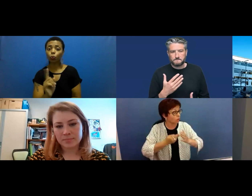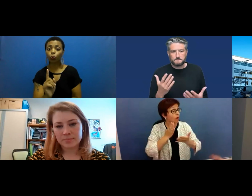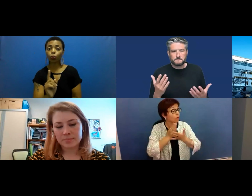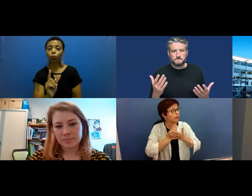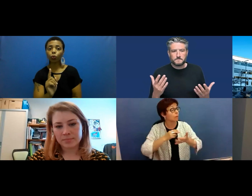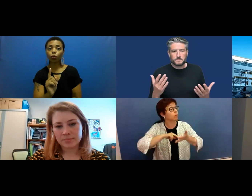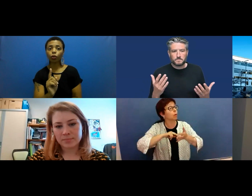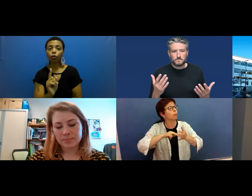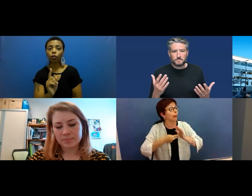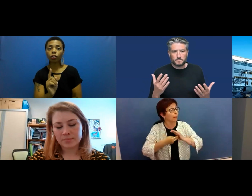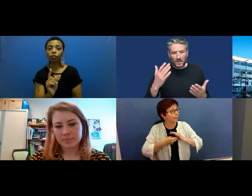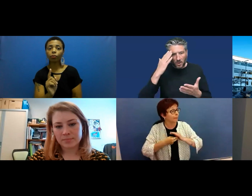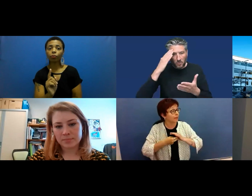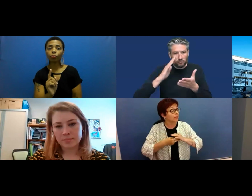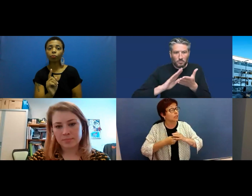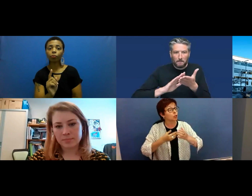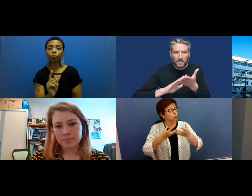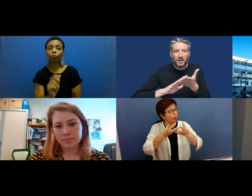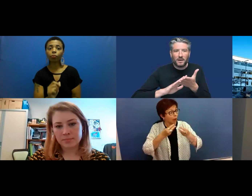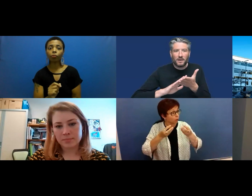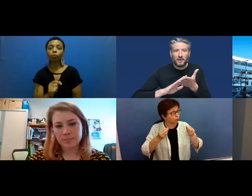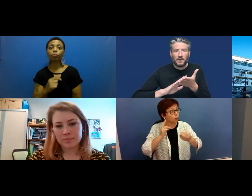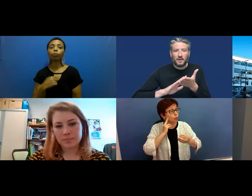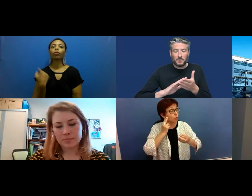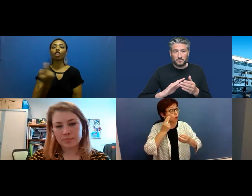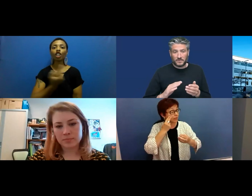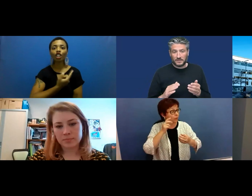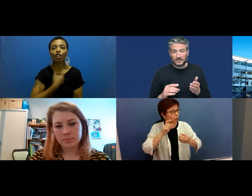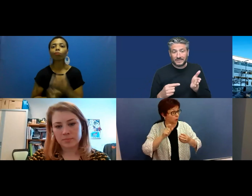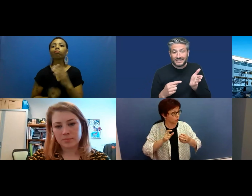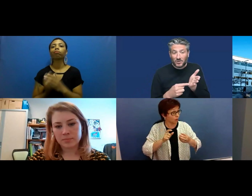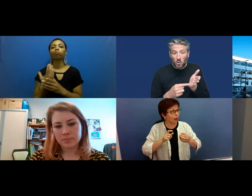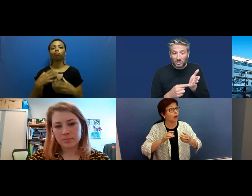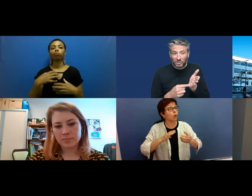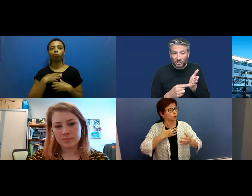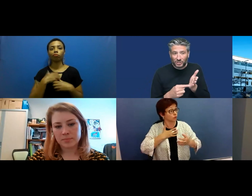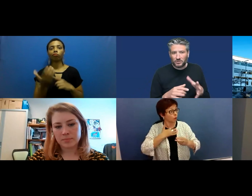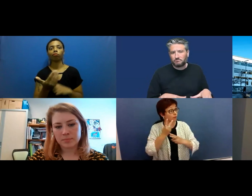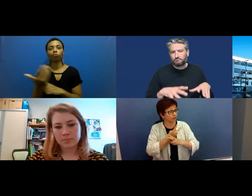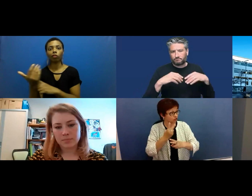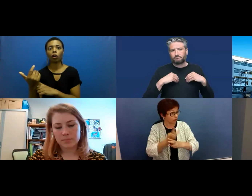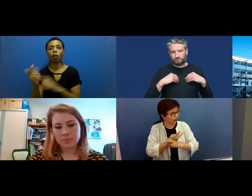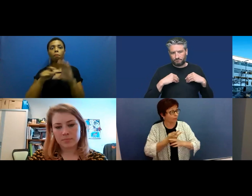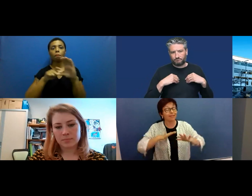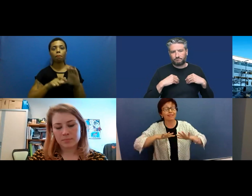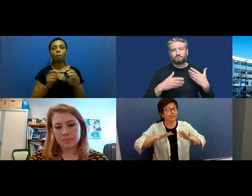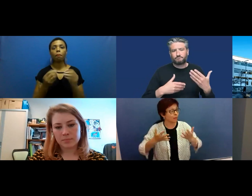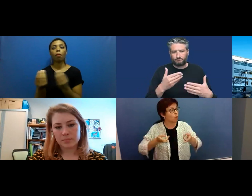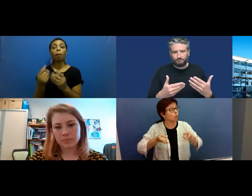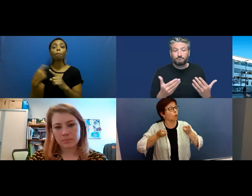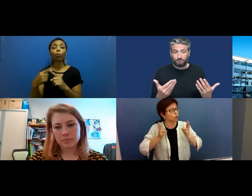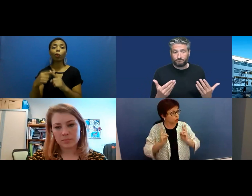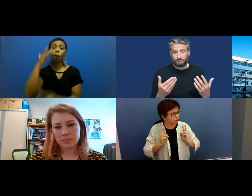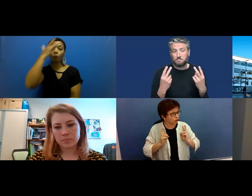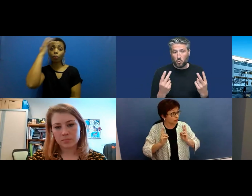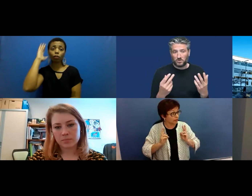that we have to advance the technology a lot, because a lot of deafblind people in their